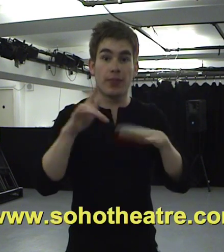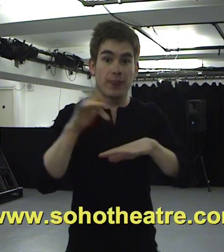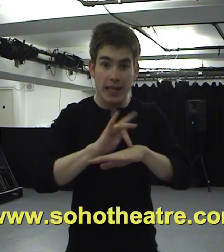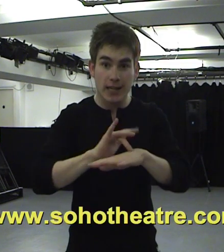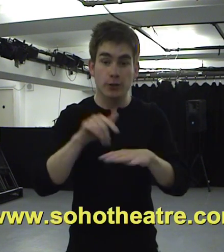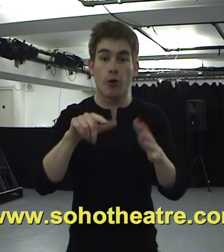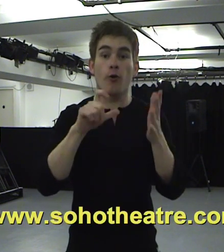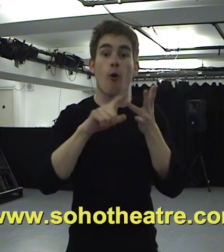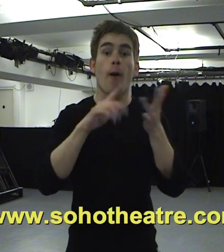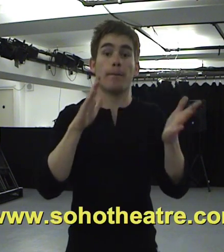.com